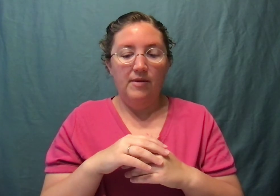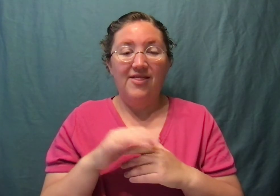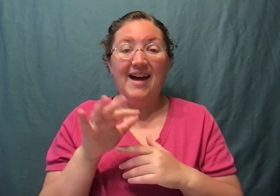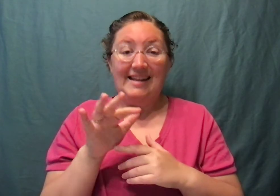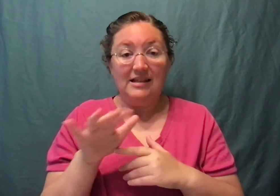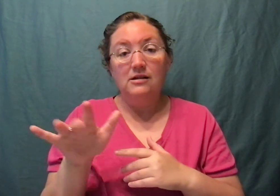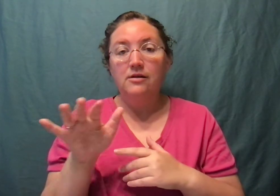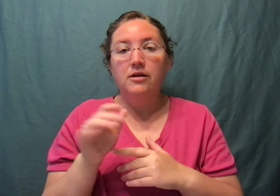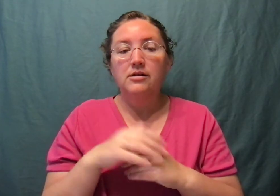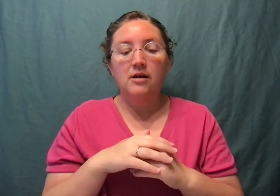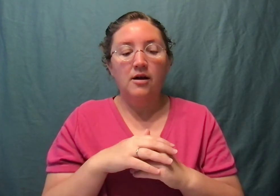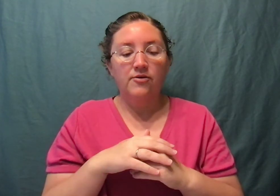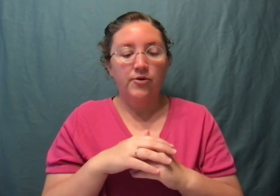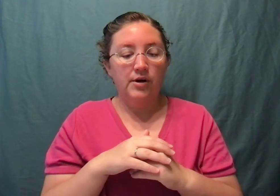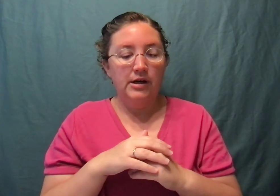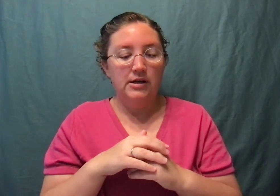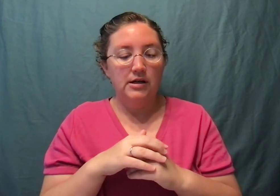That is the sign for it.